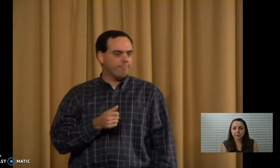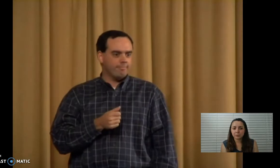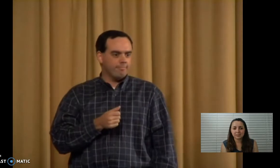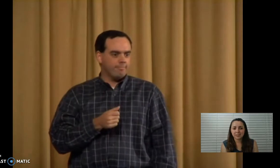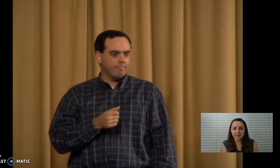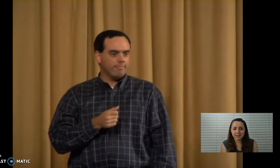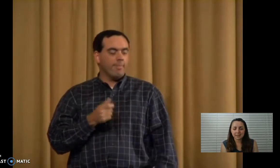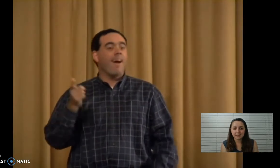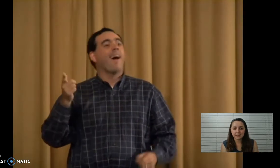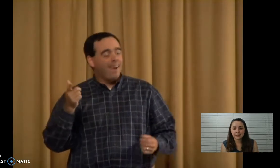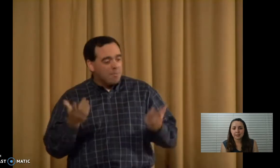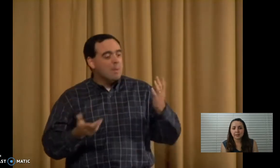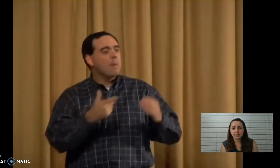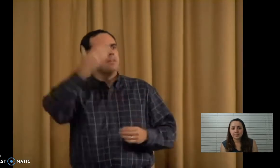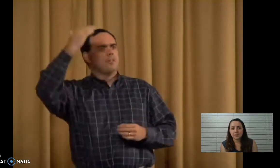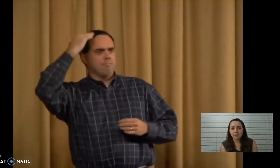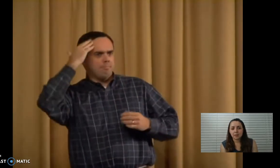ready for global society.